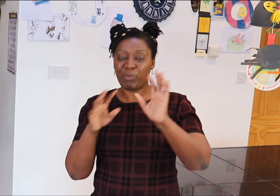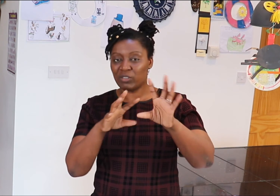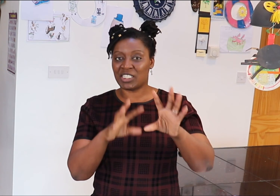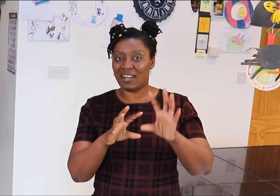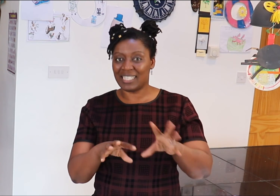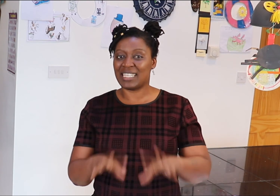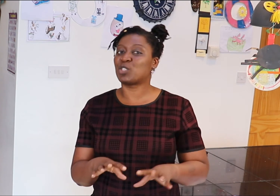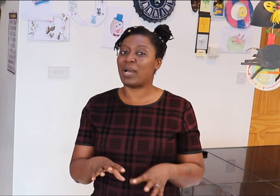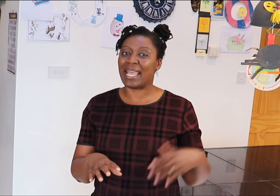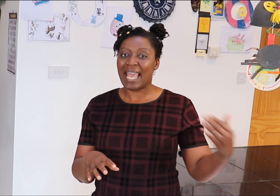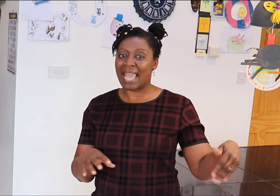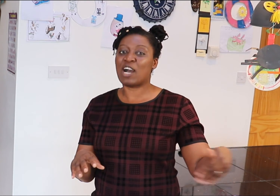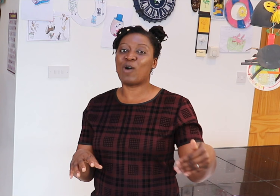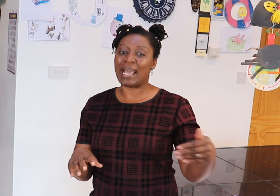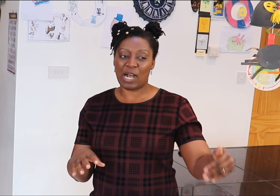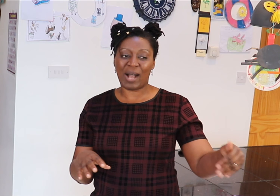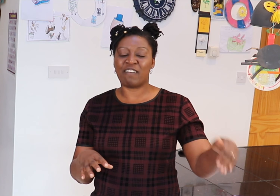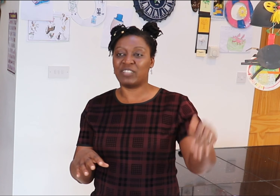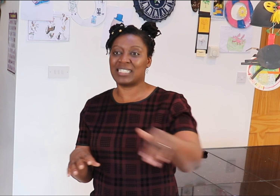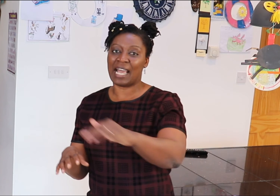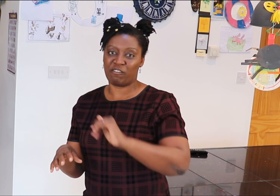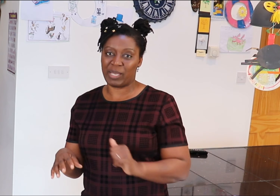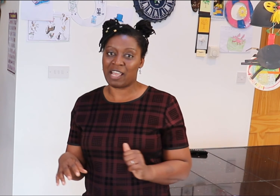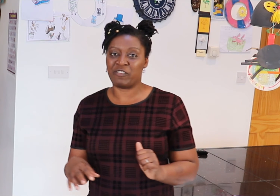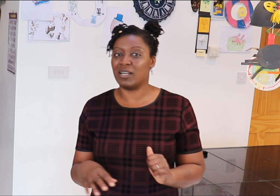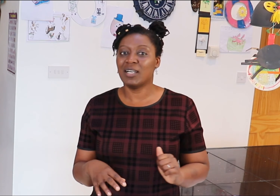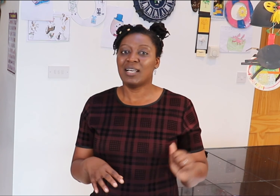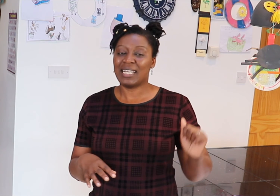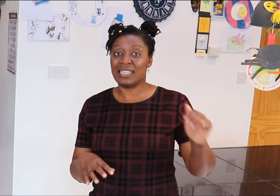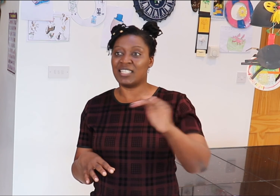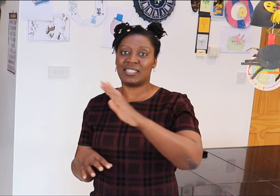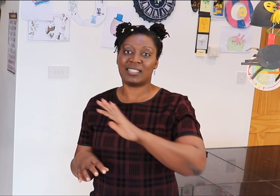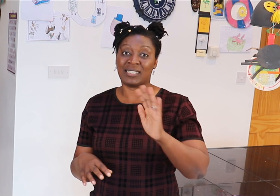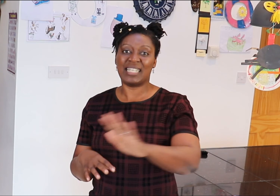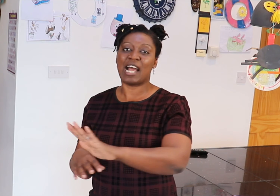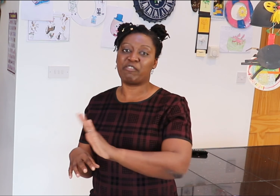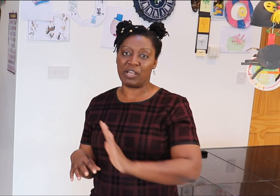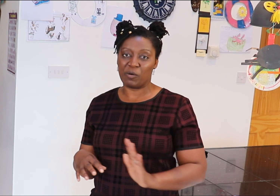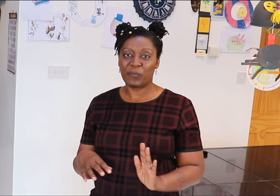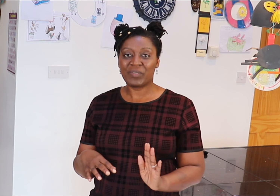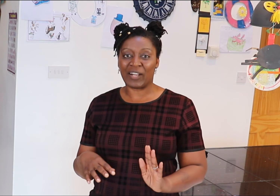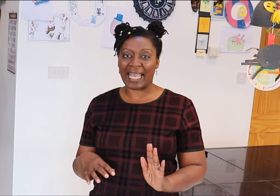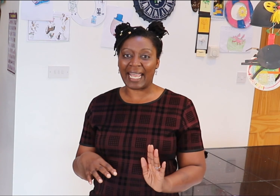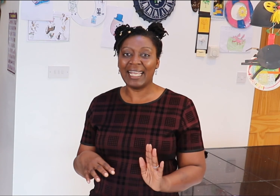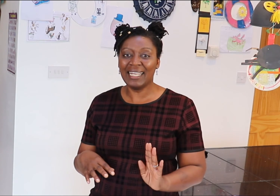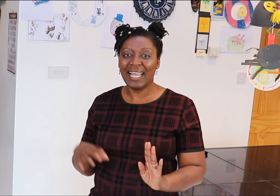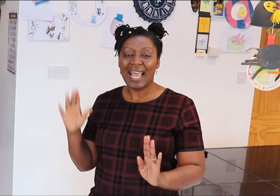build the child in this way, and I'll have this kind of behavior in this scenario. Okay?